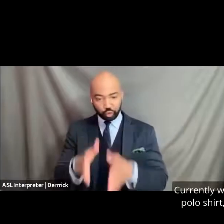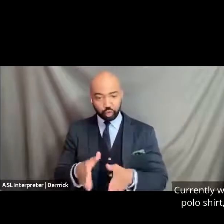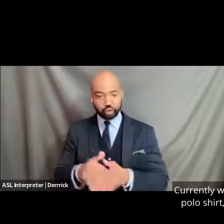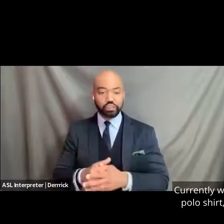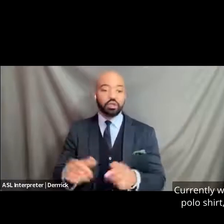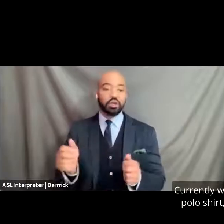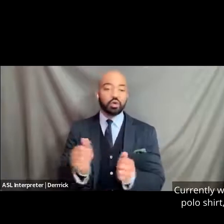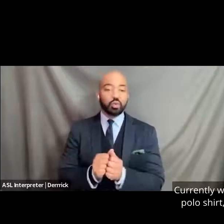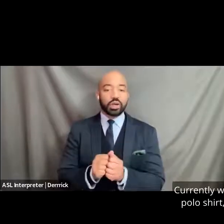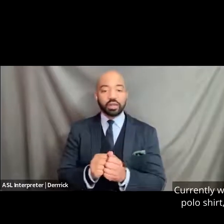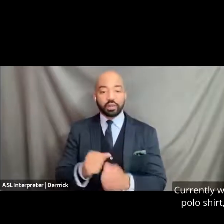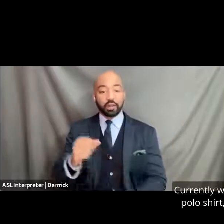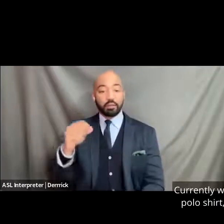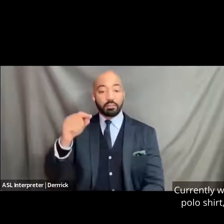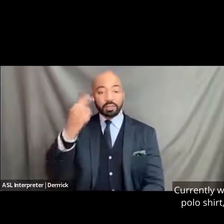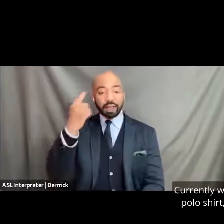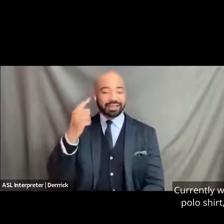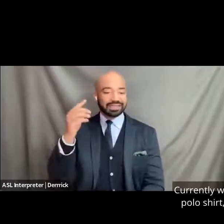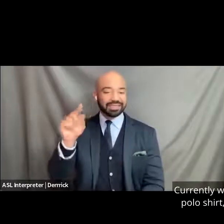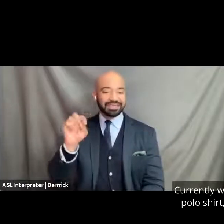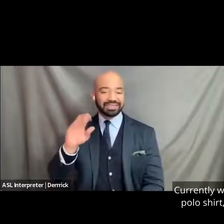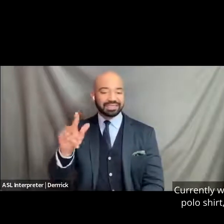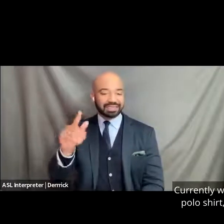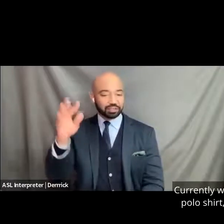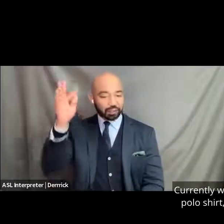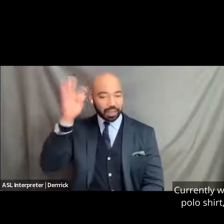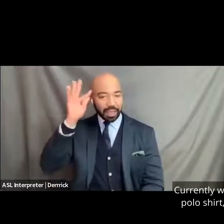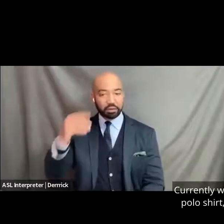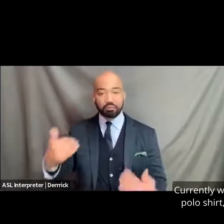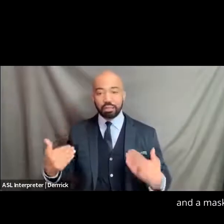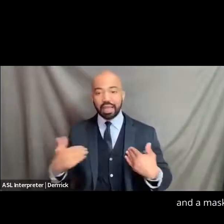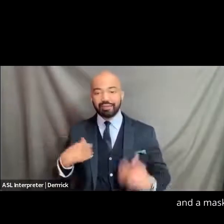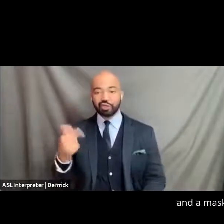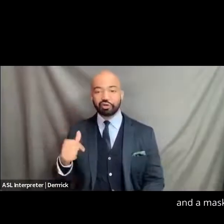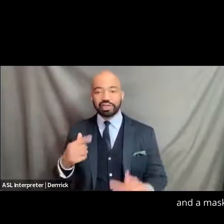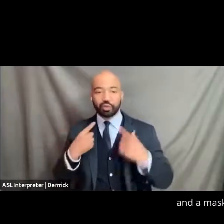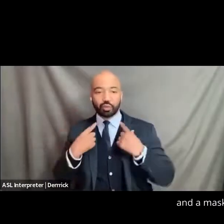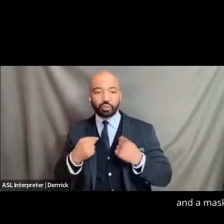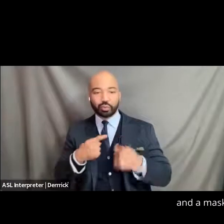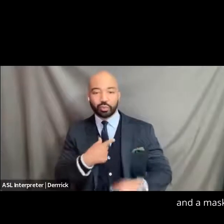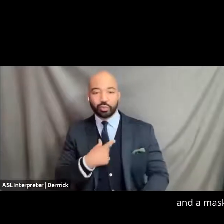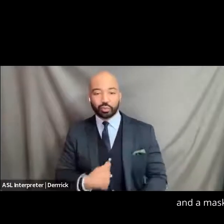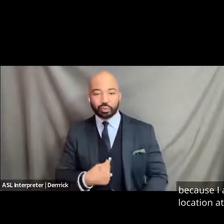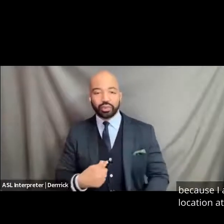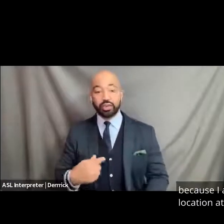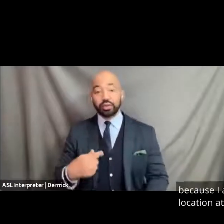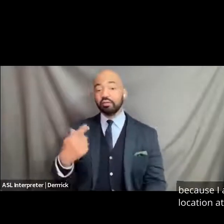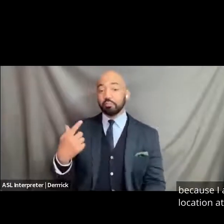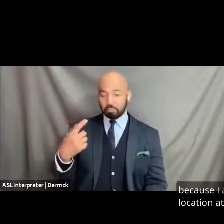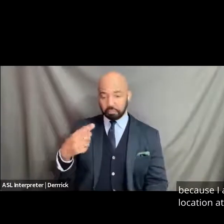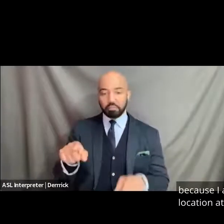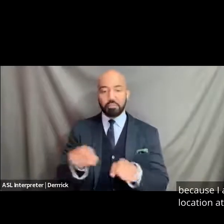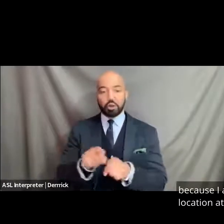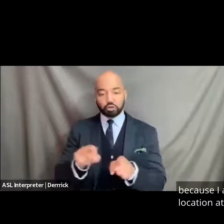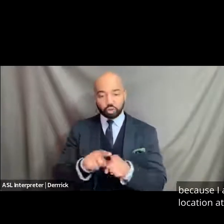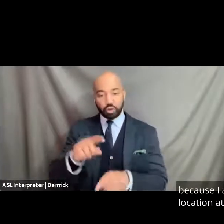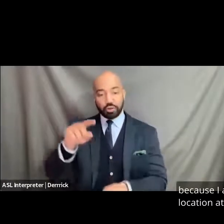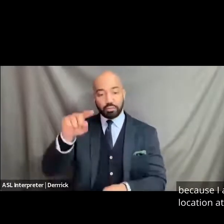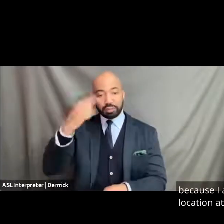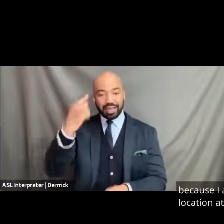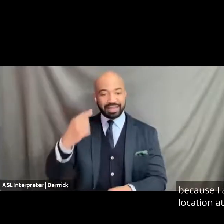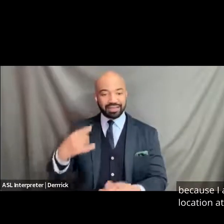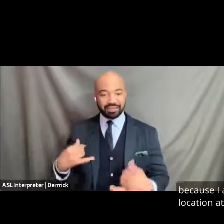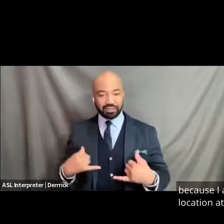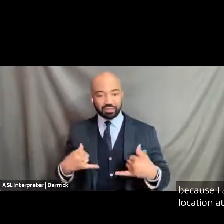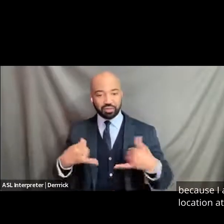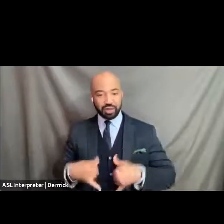wearing a green polo shirt black jacket and a mask over my face because i am in a public